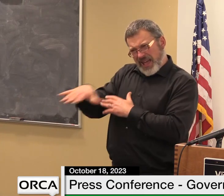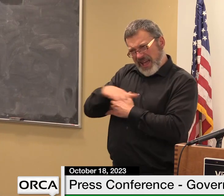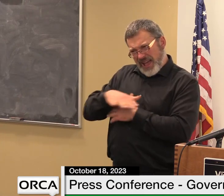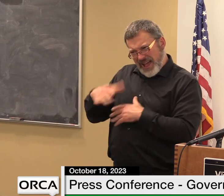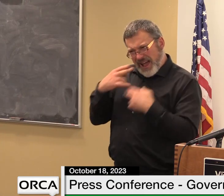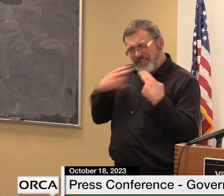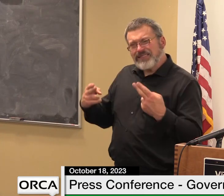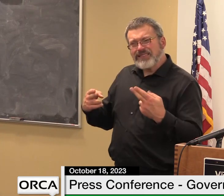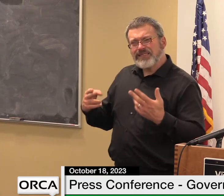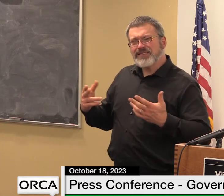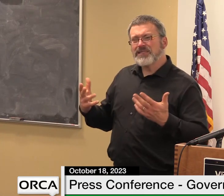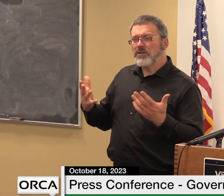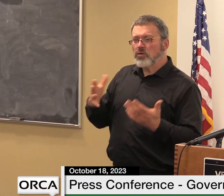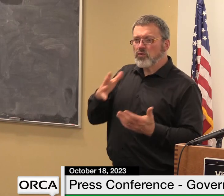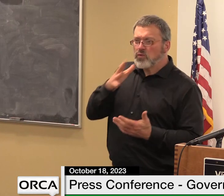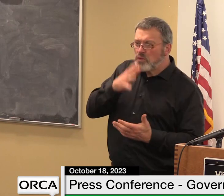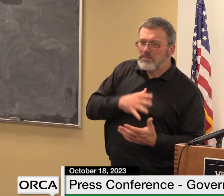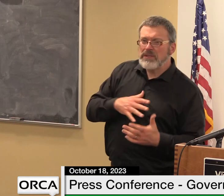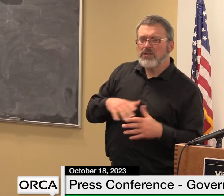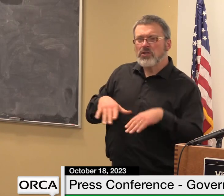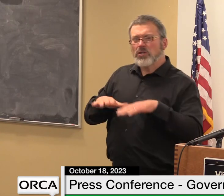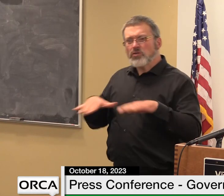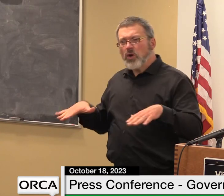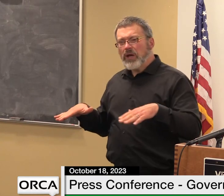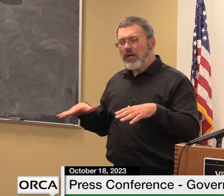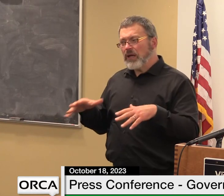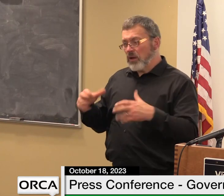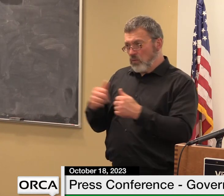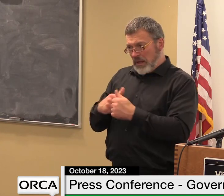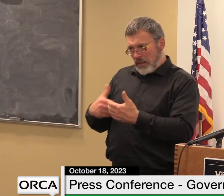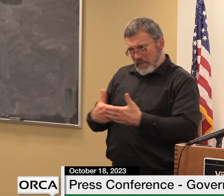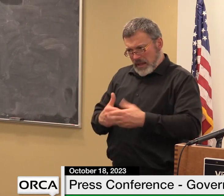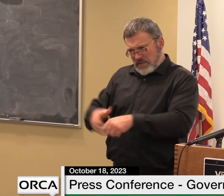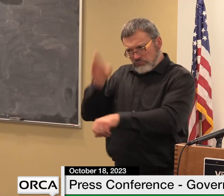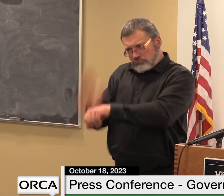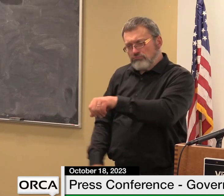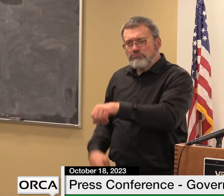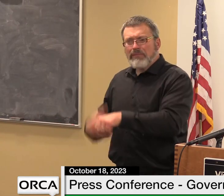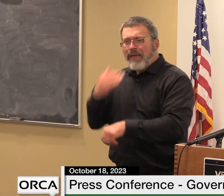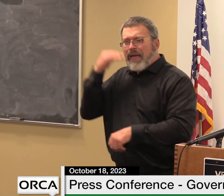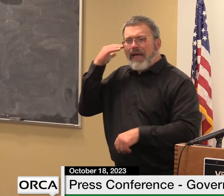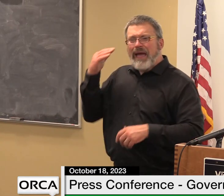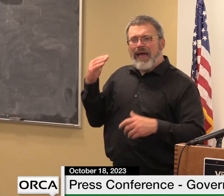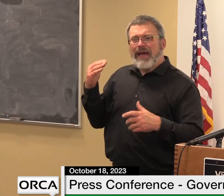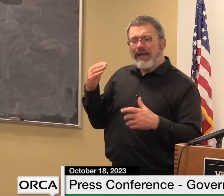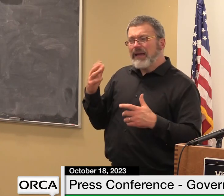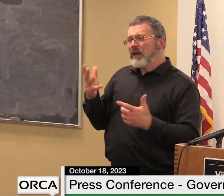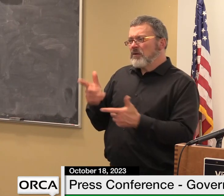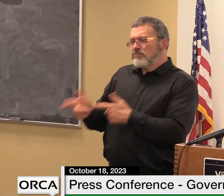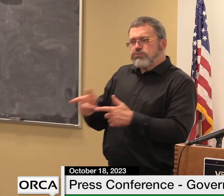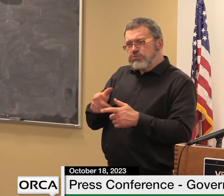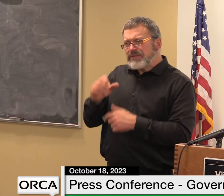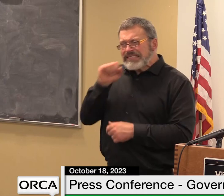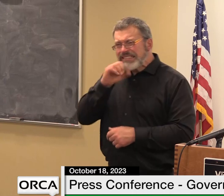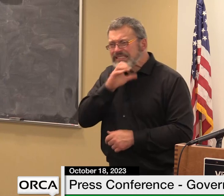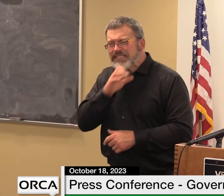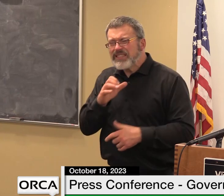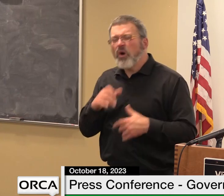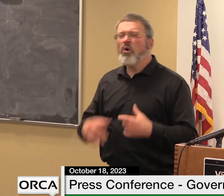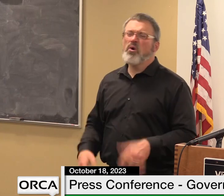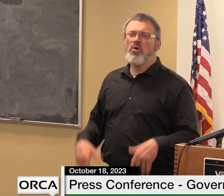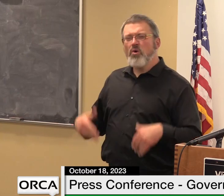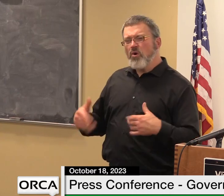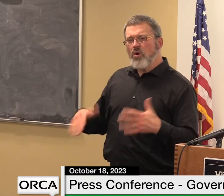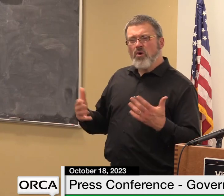innocent women, beheading of babies, killing elderly people, in a